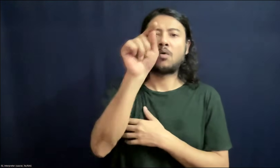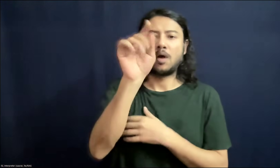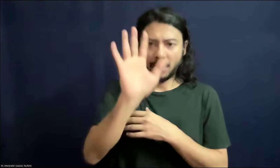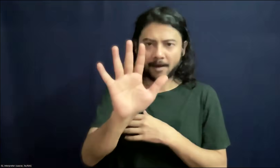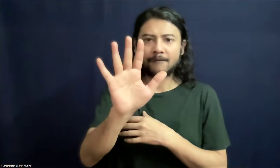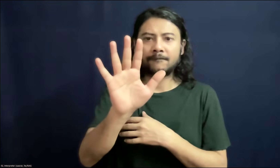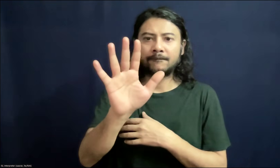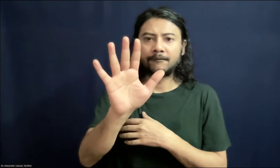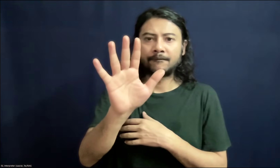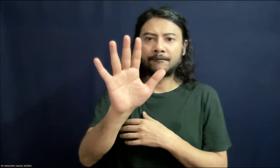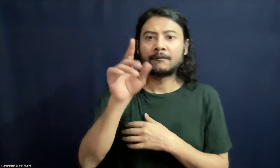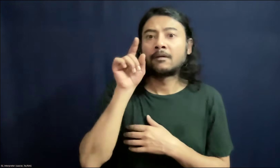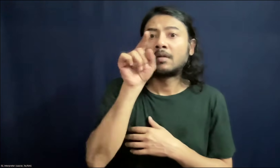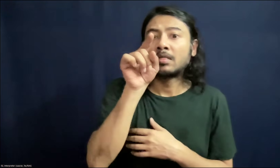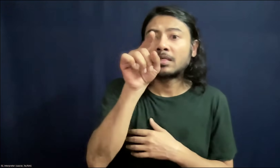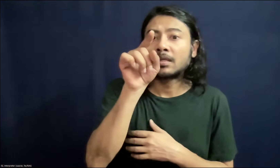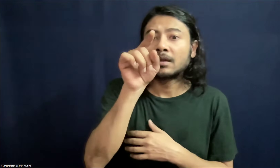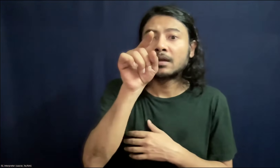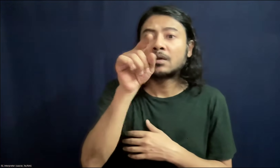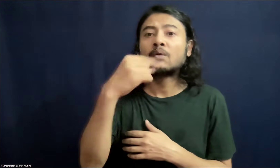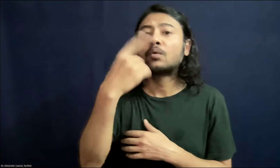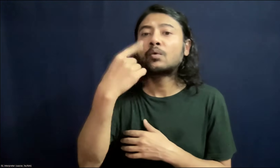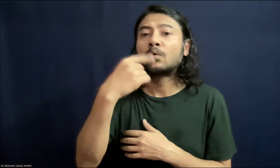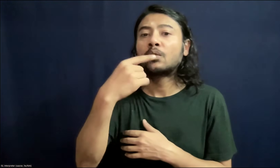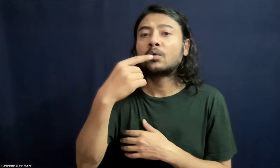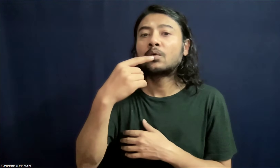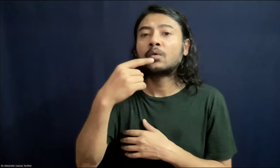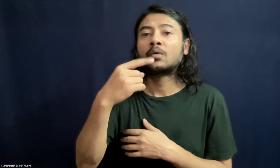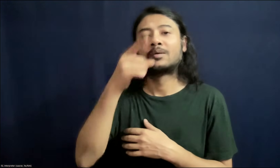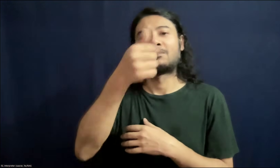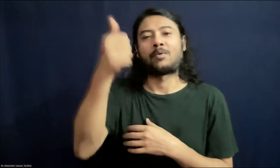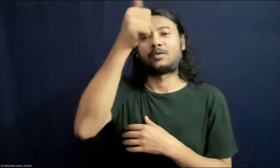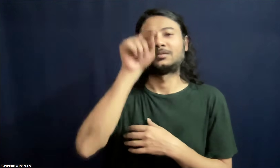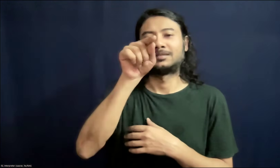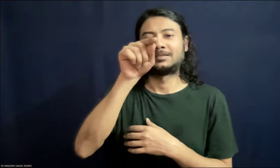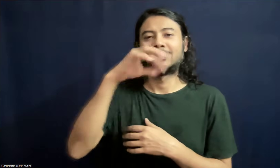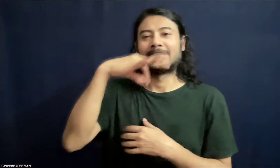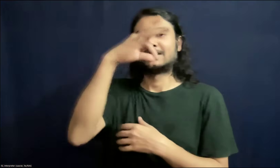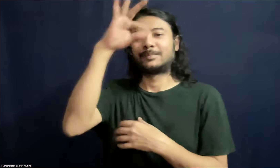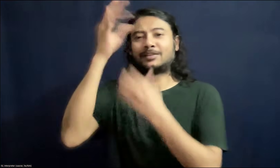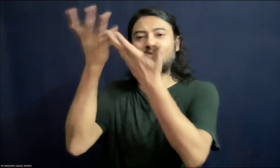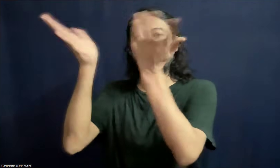That person is the master of spiritual world and he's also the master of the material world.